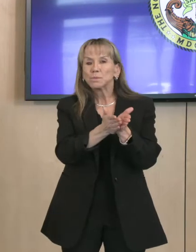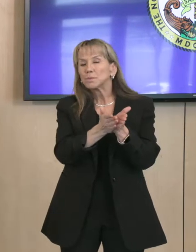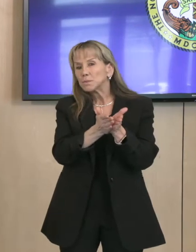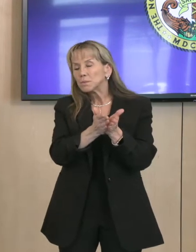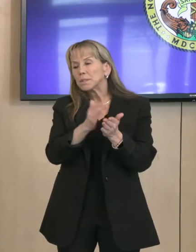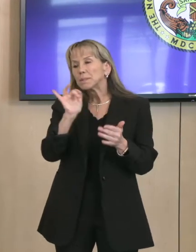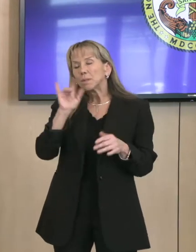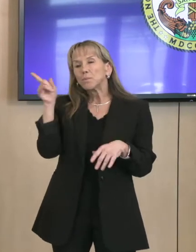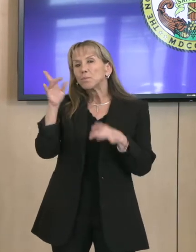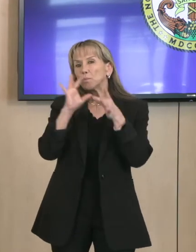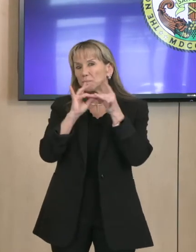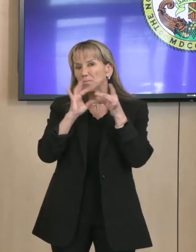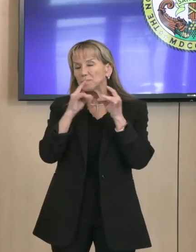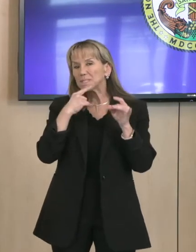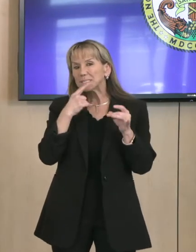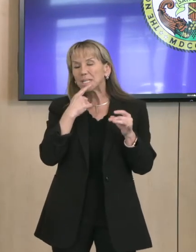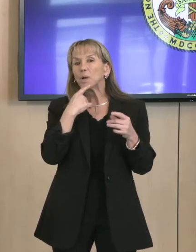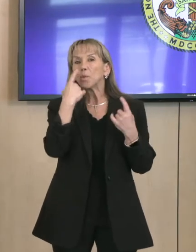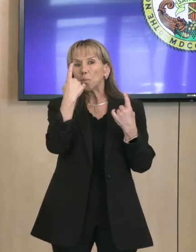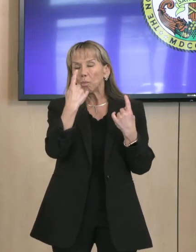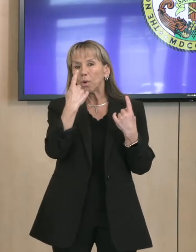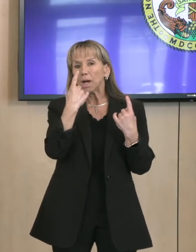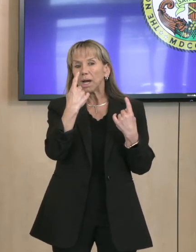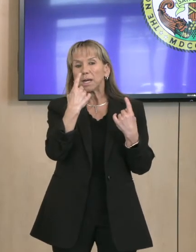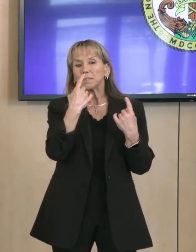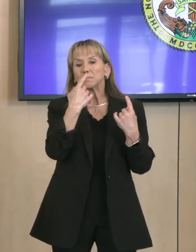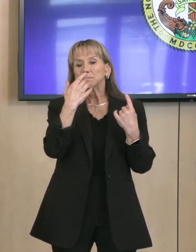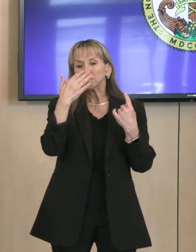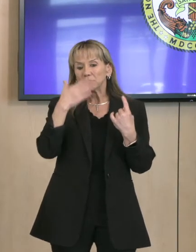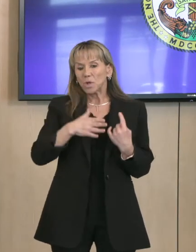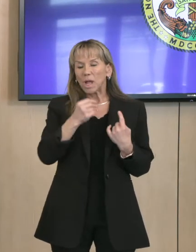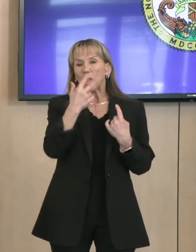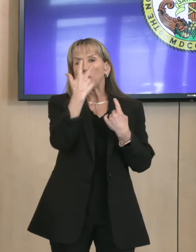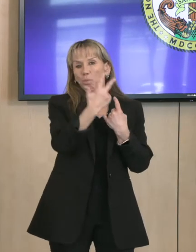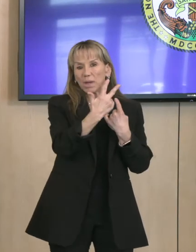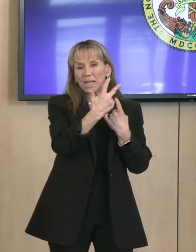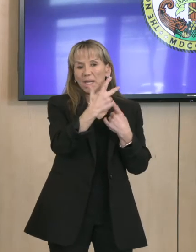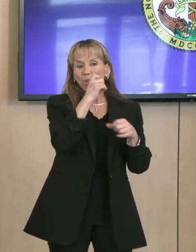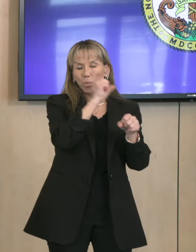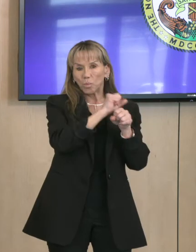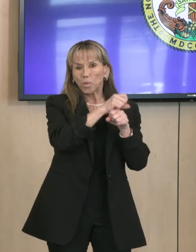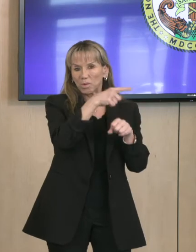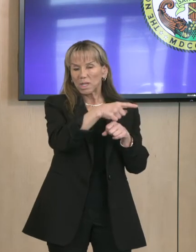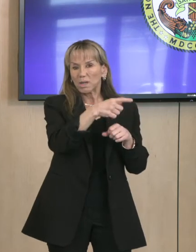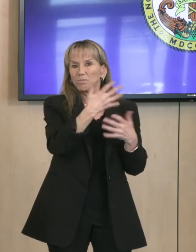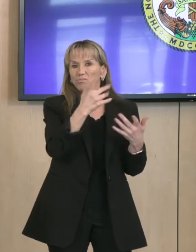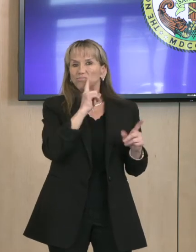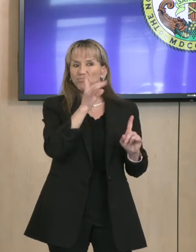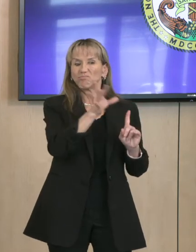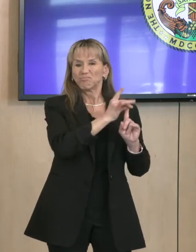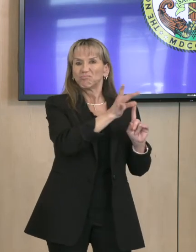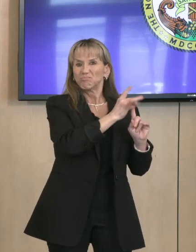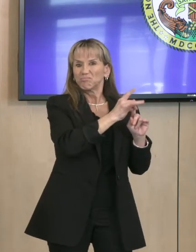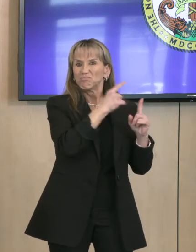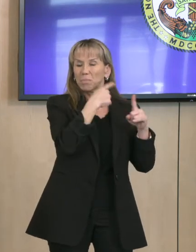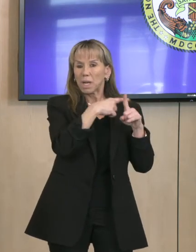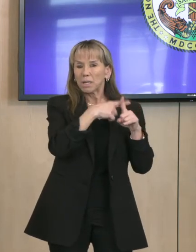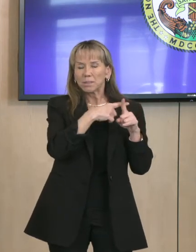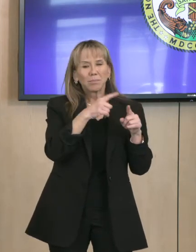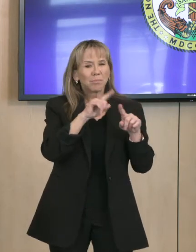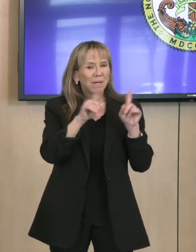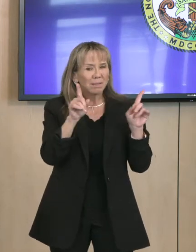You mentioned 1 passenger, 3 crew members testing positive, and we were told all along, throughout the day yesterday